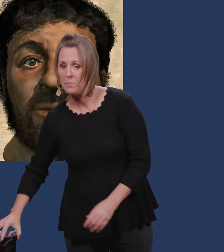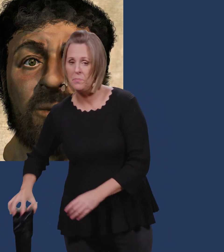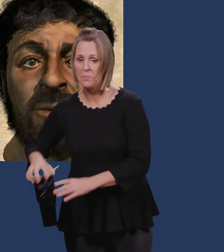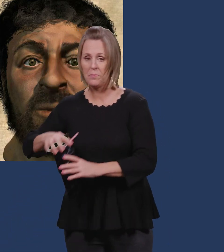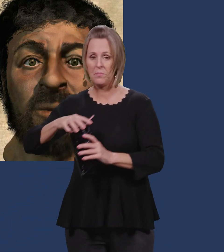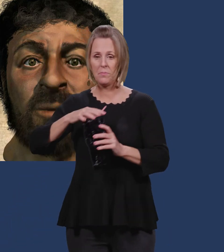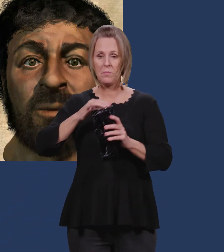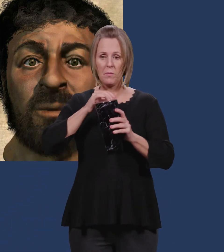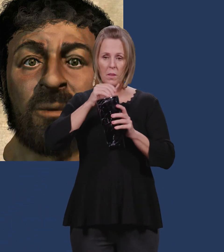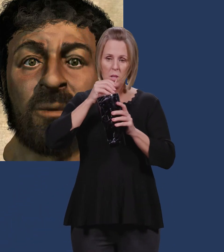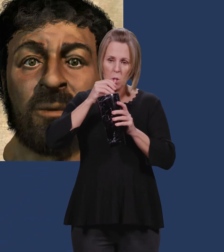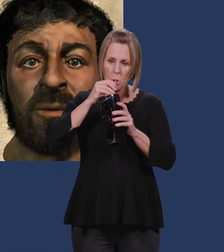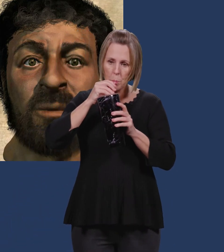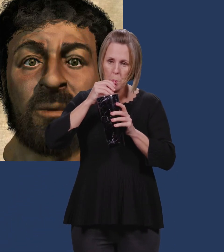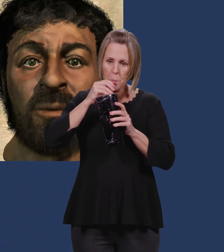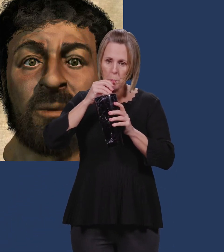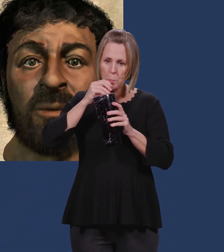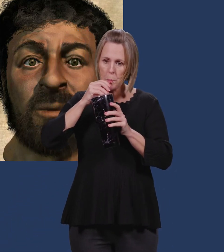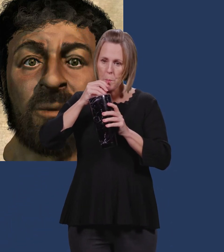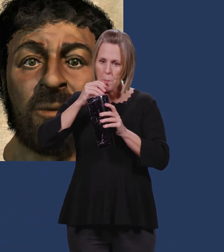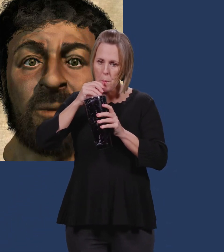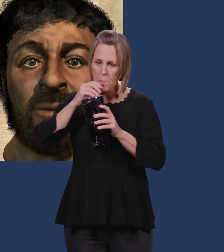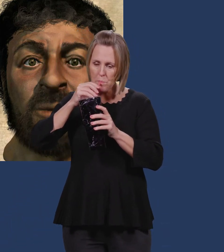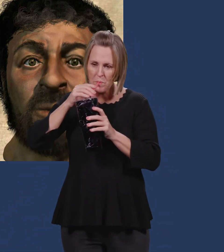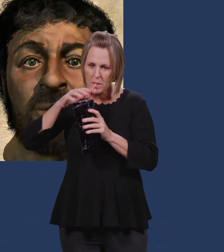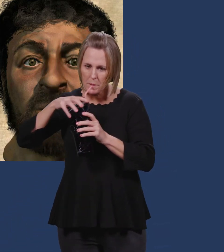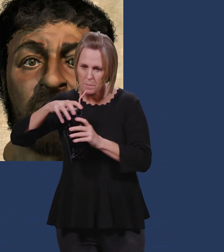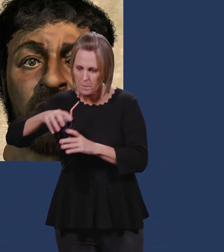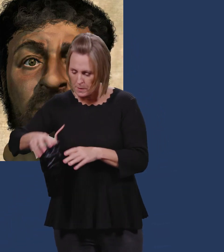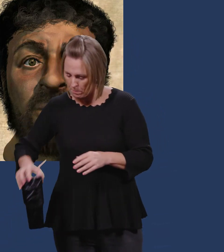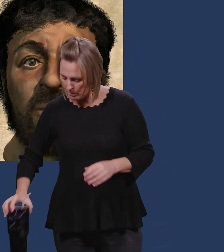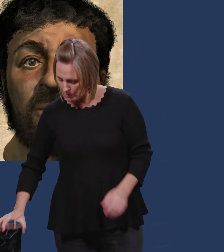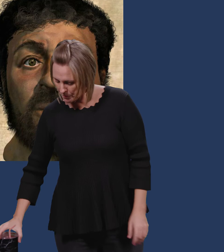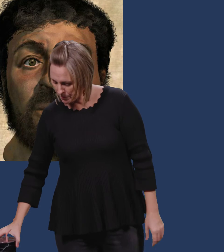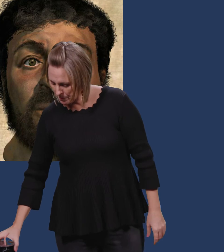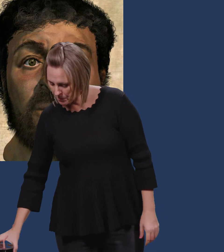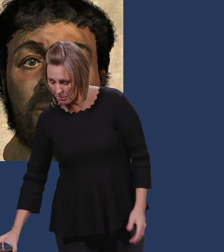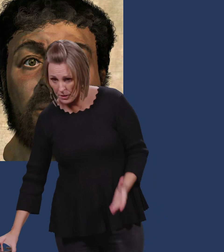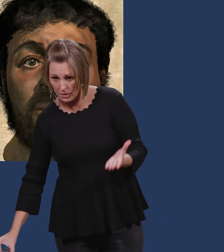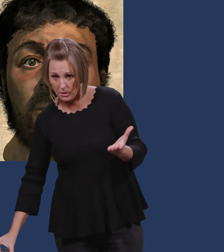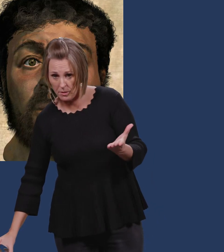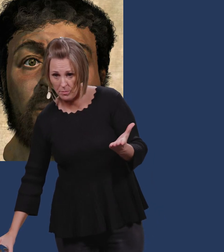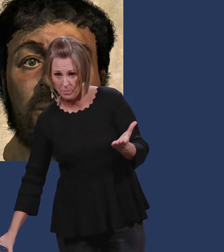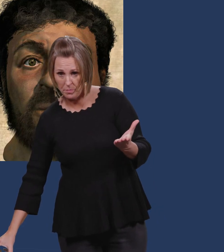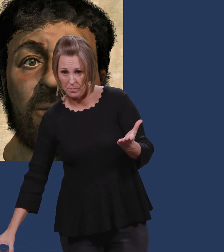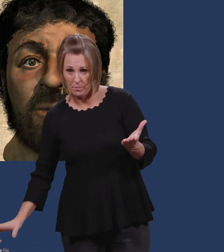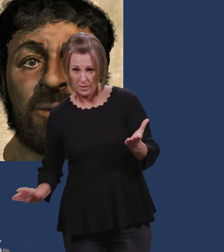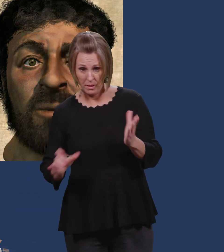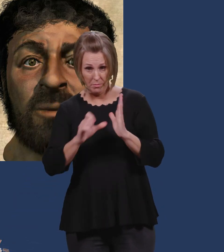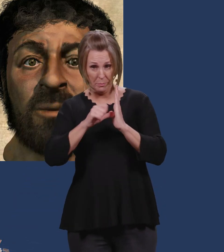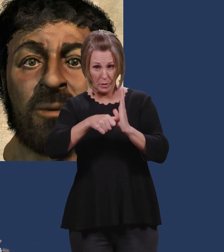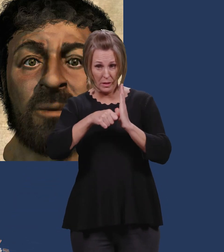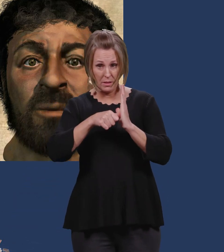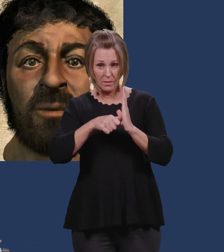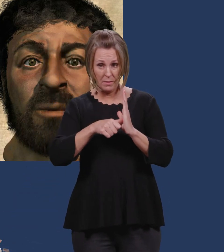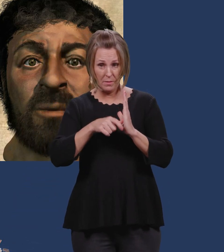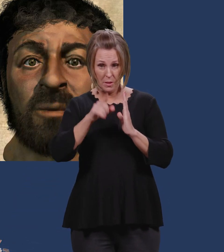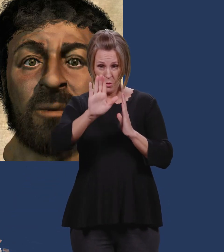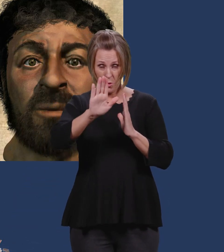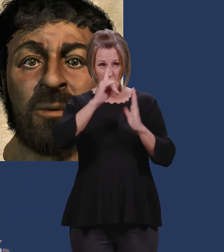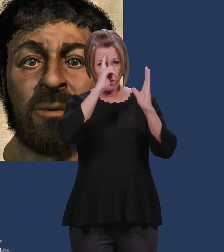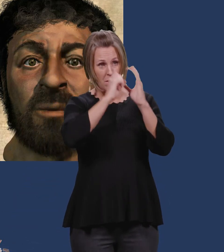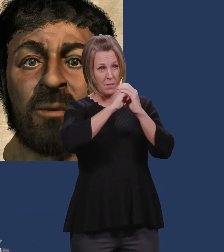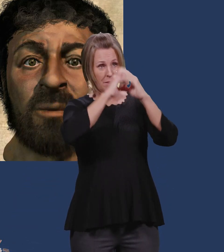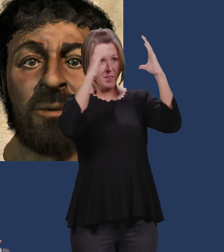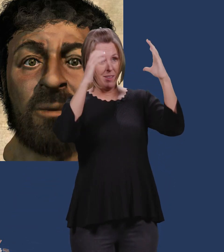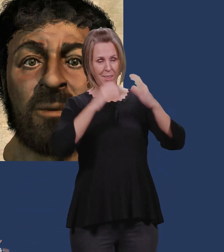Impressed? What you expected? Who you see when you pray to Jesus? No,